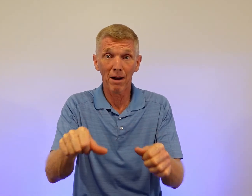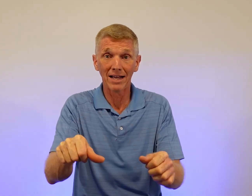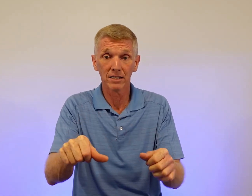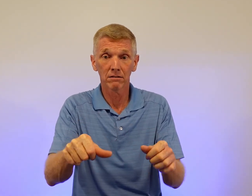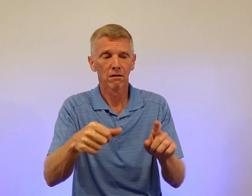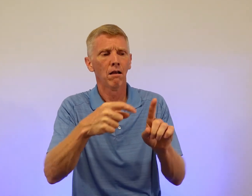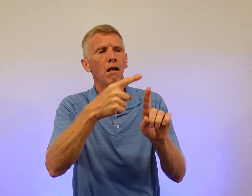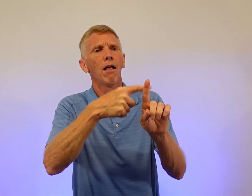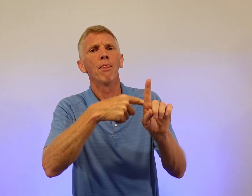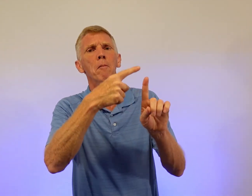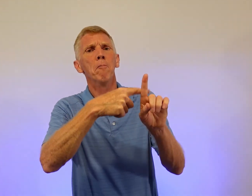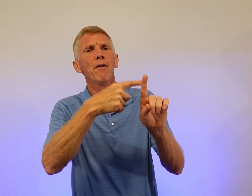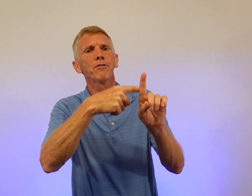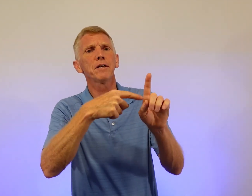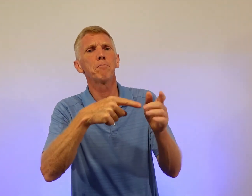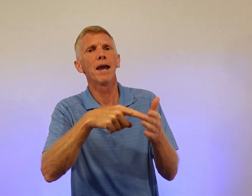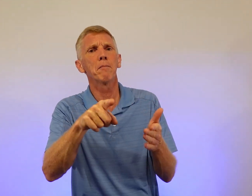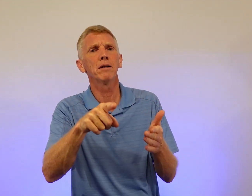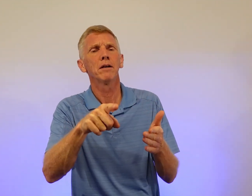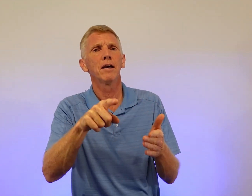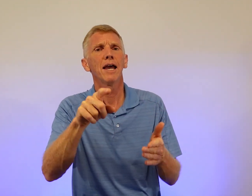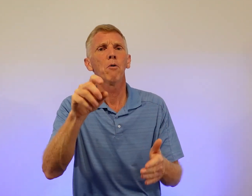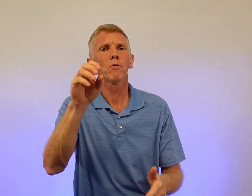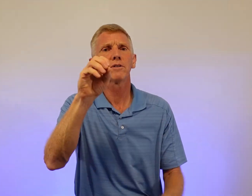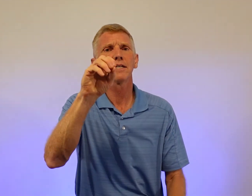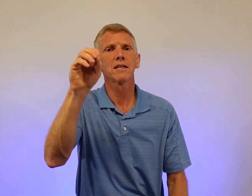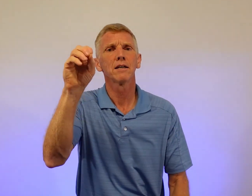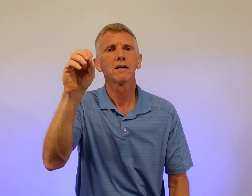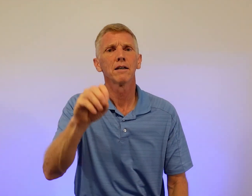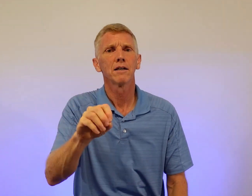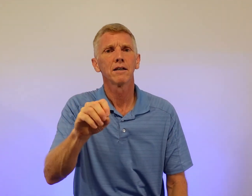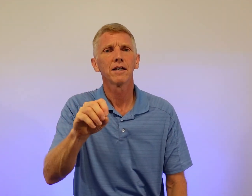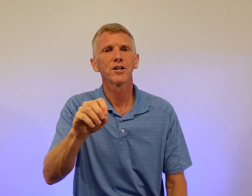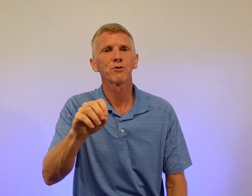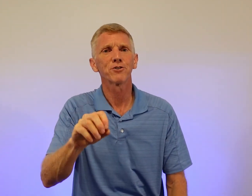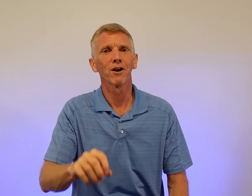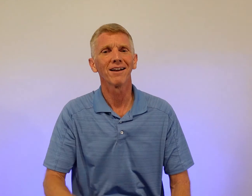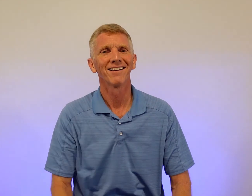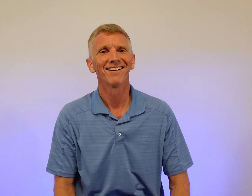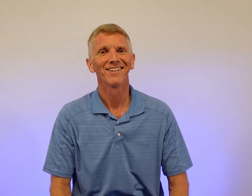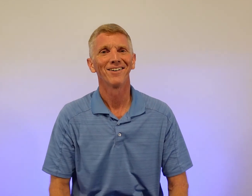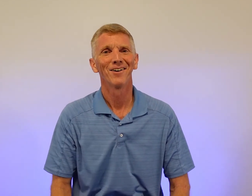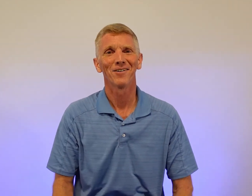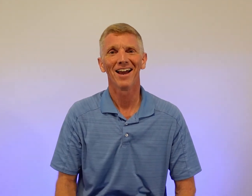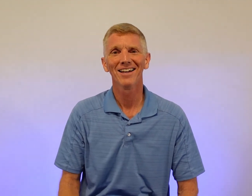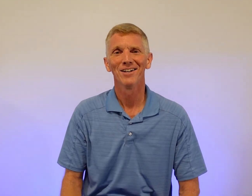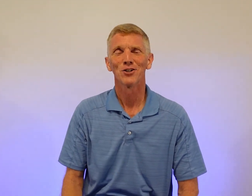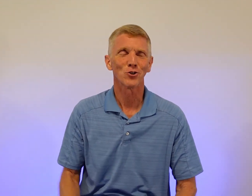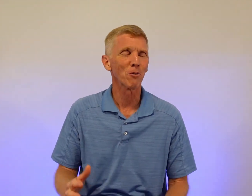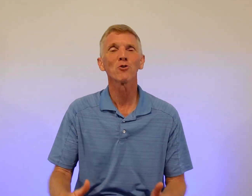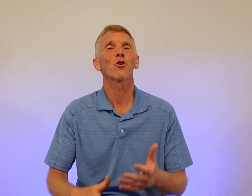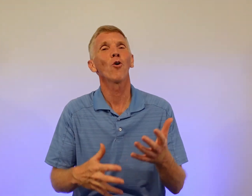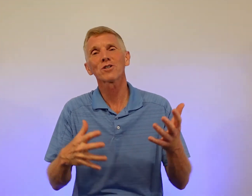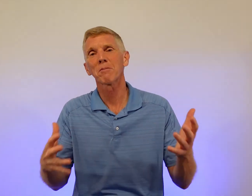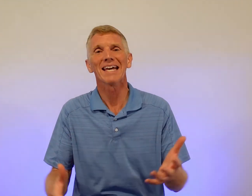deposit, the monthly payment, and what was the interest rate? Okay, so those are some of the